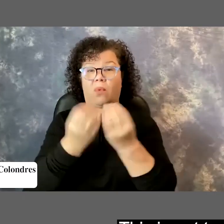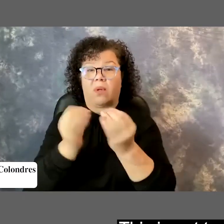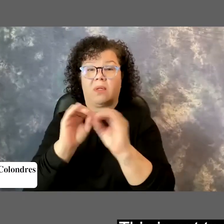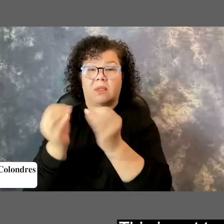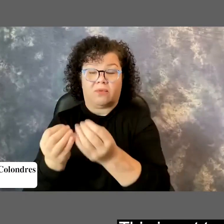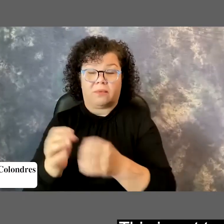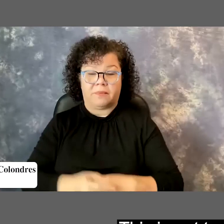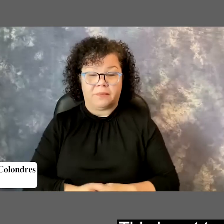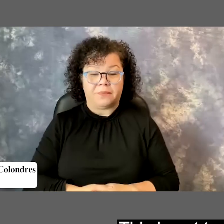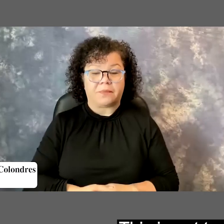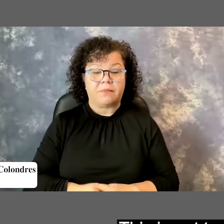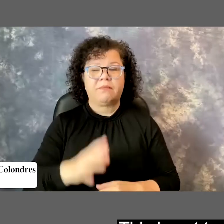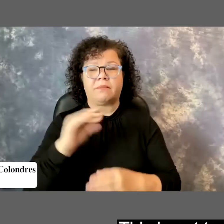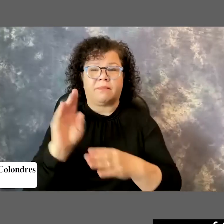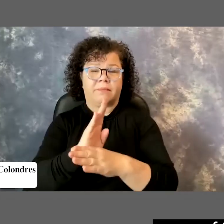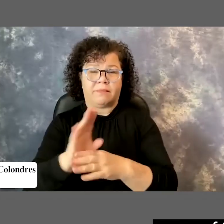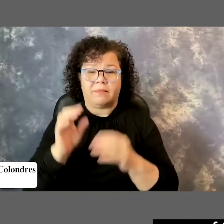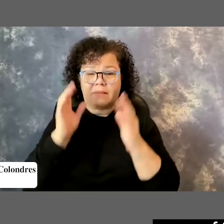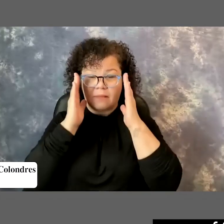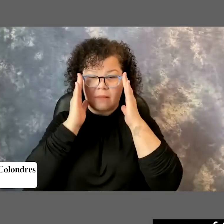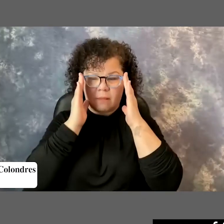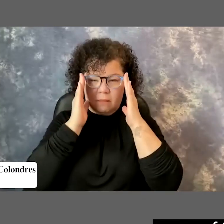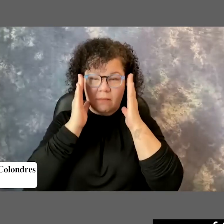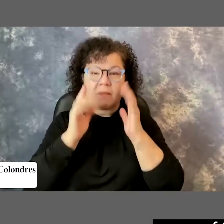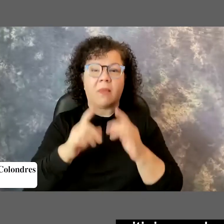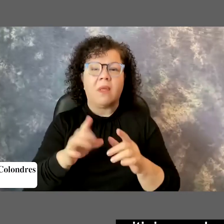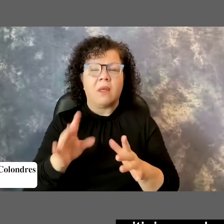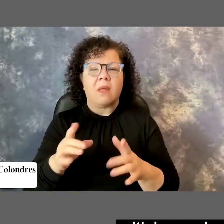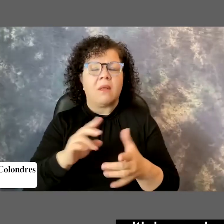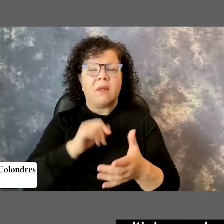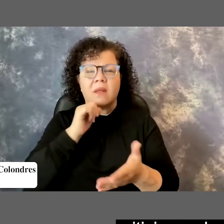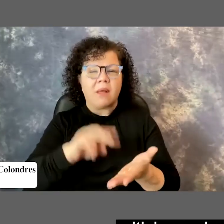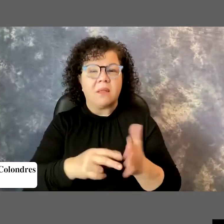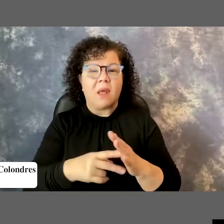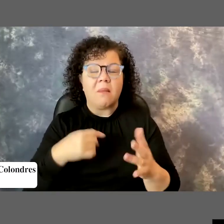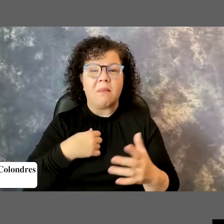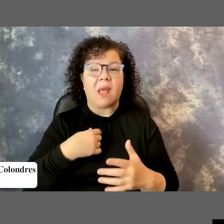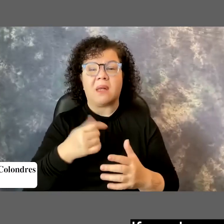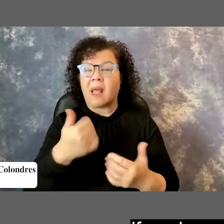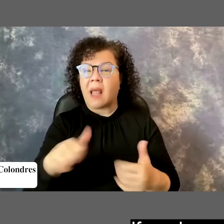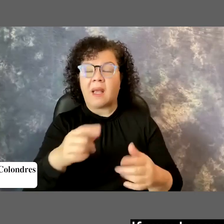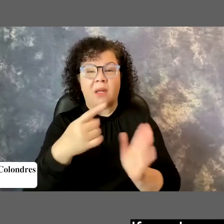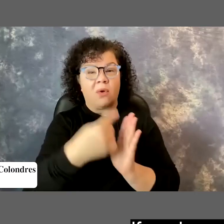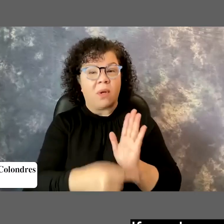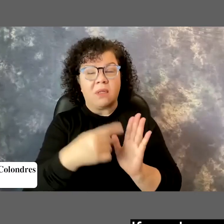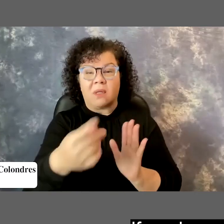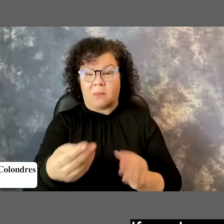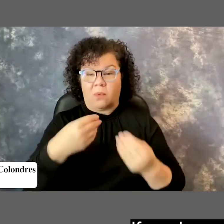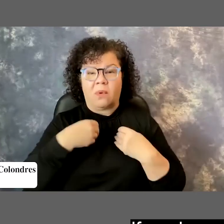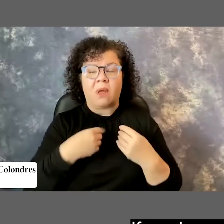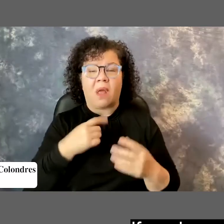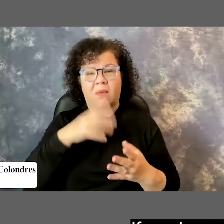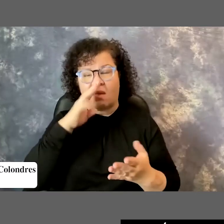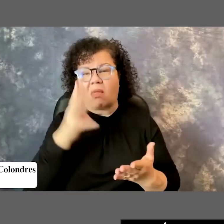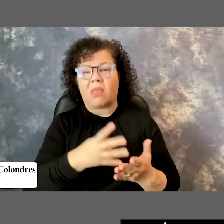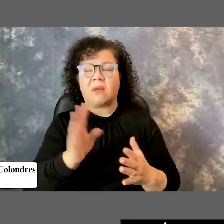This is not to say that we are above some of the very valid criticisms about philanthropy as a field. If you have already